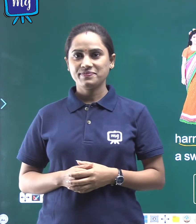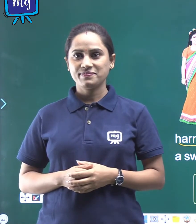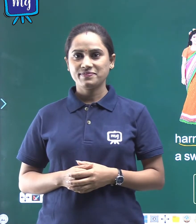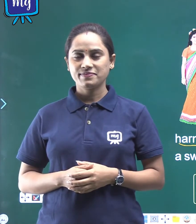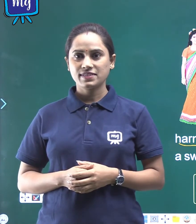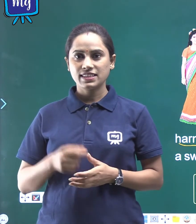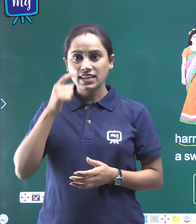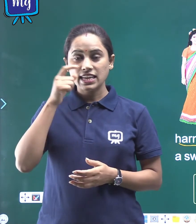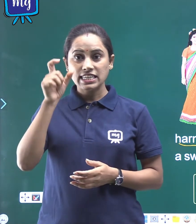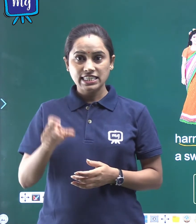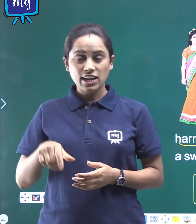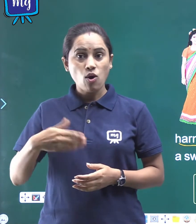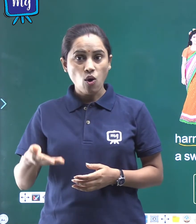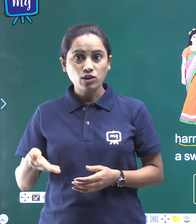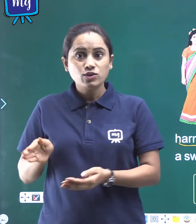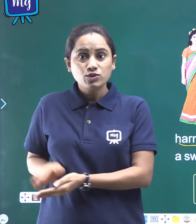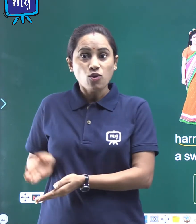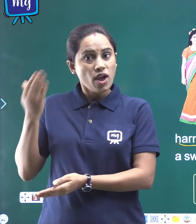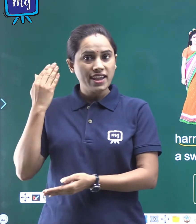She also had